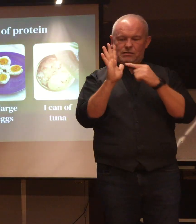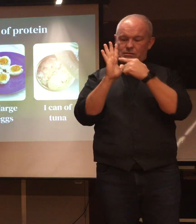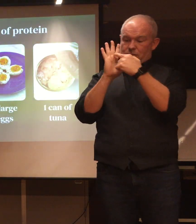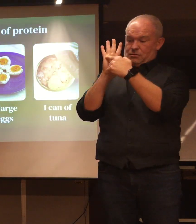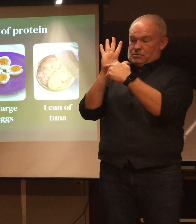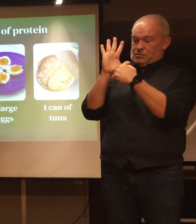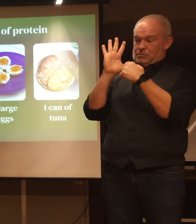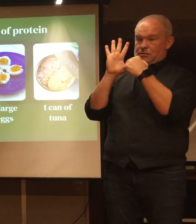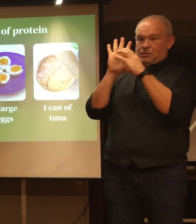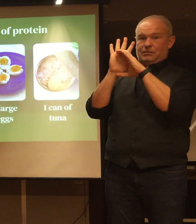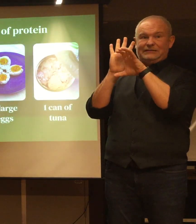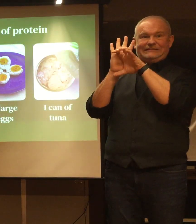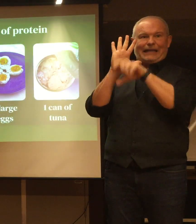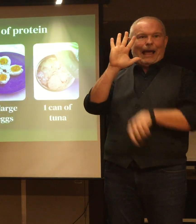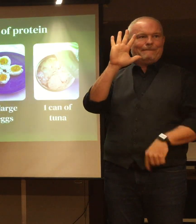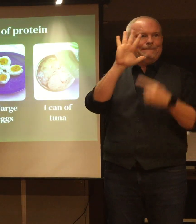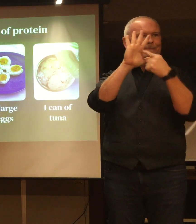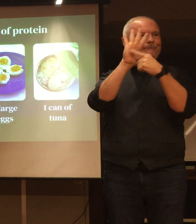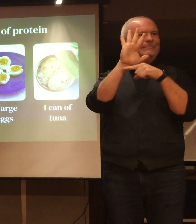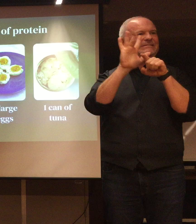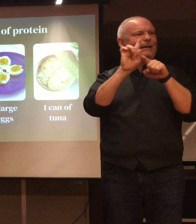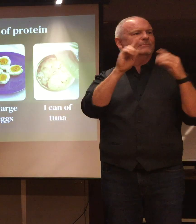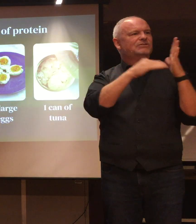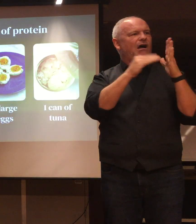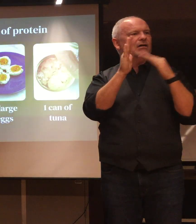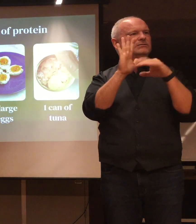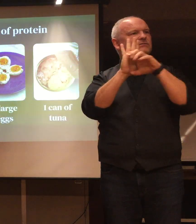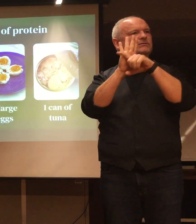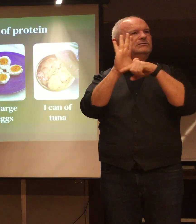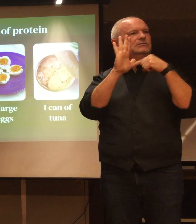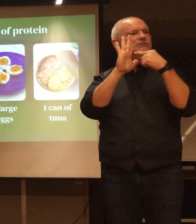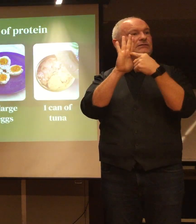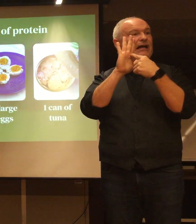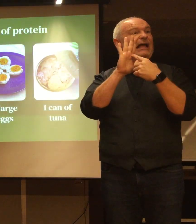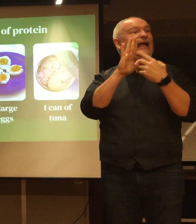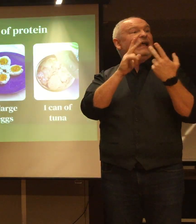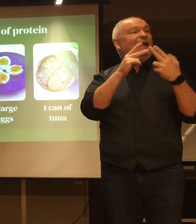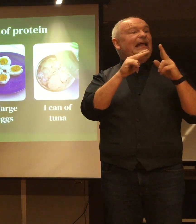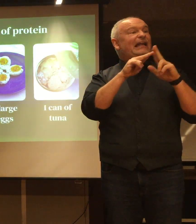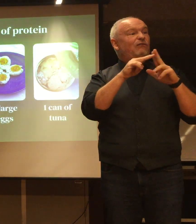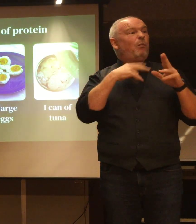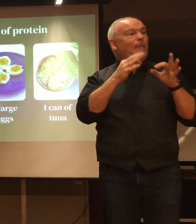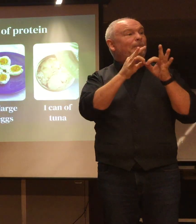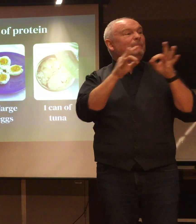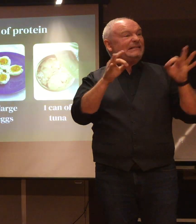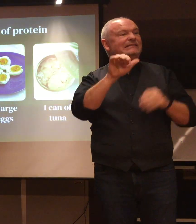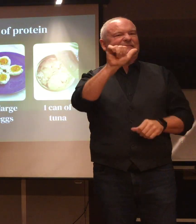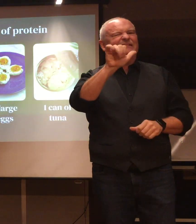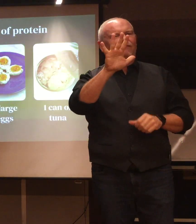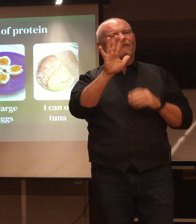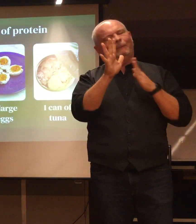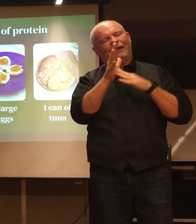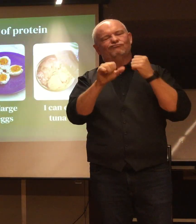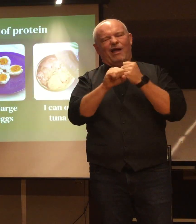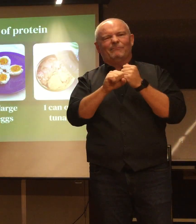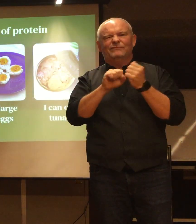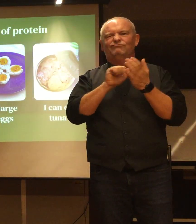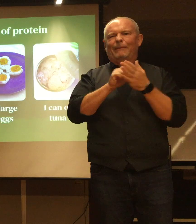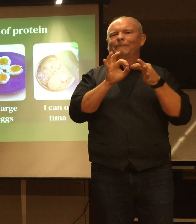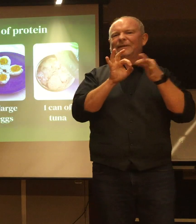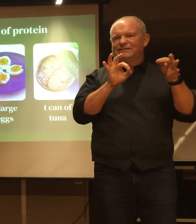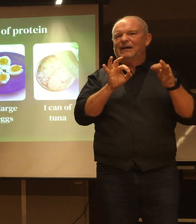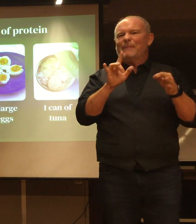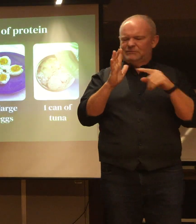palm is a serve of beef. And if you would want the measurement, it's 65 grams.